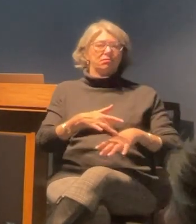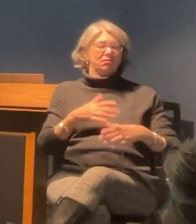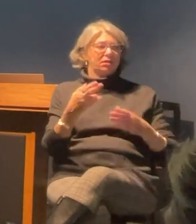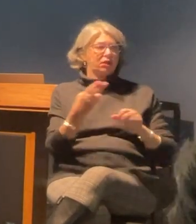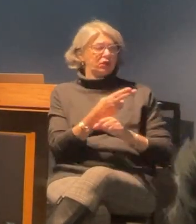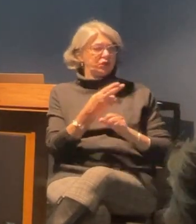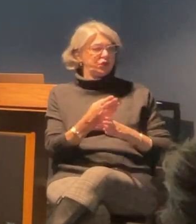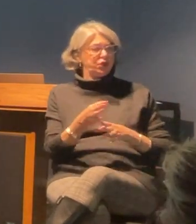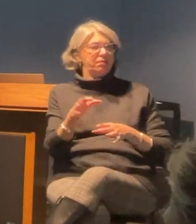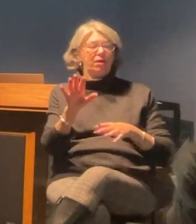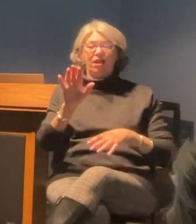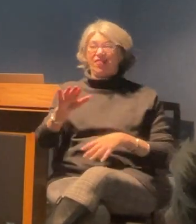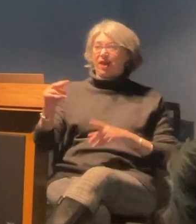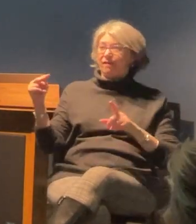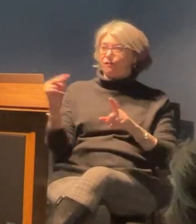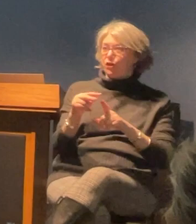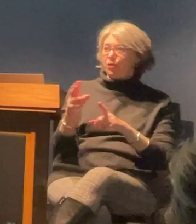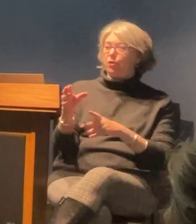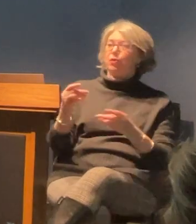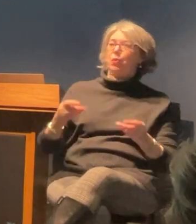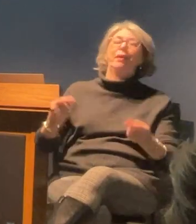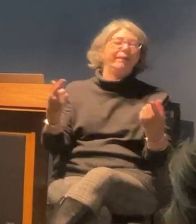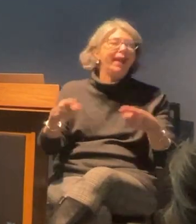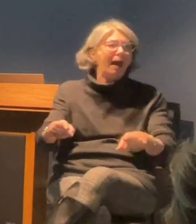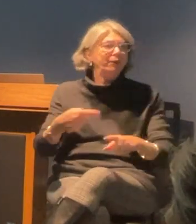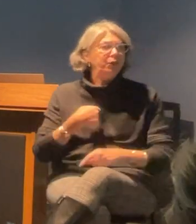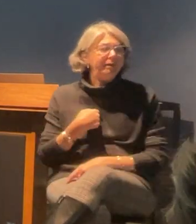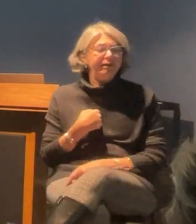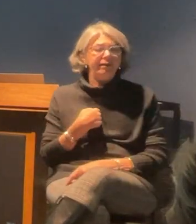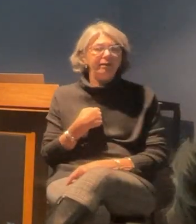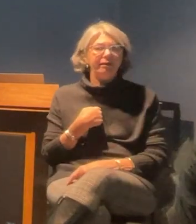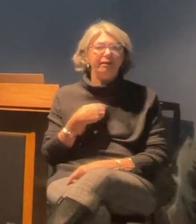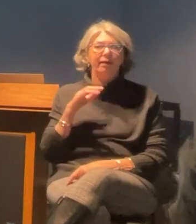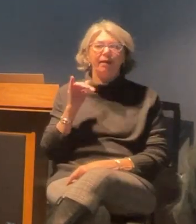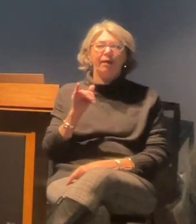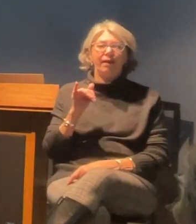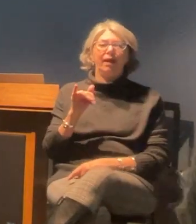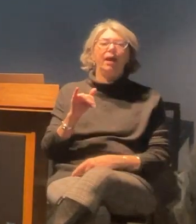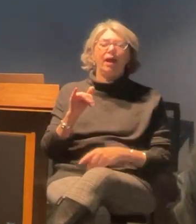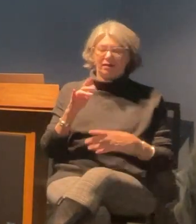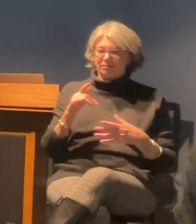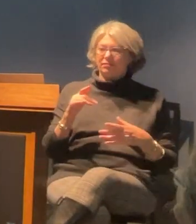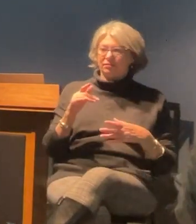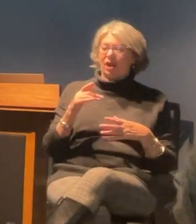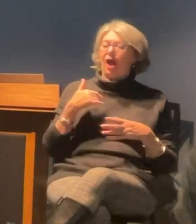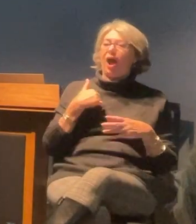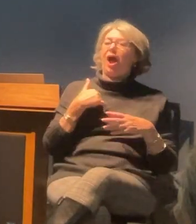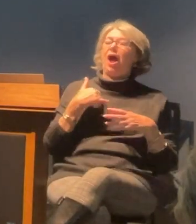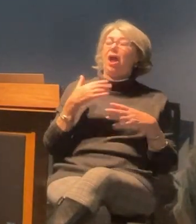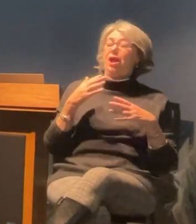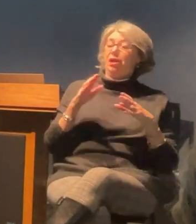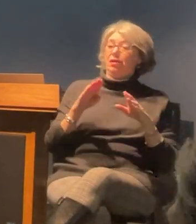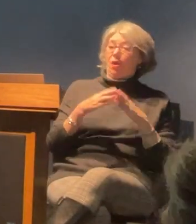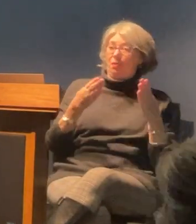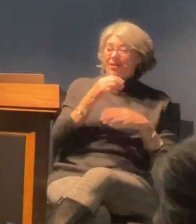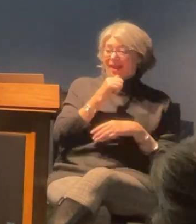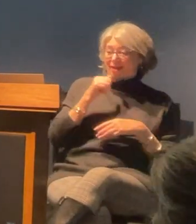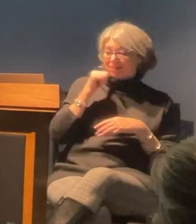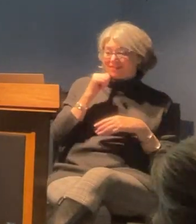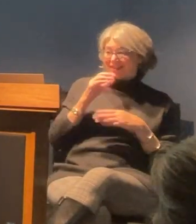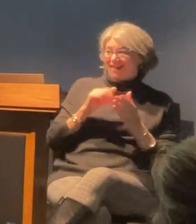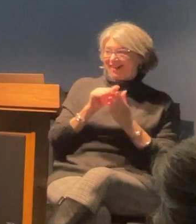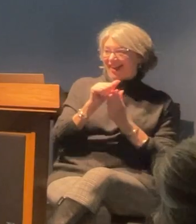consumer shoes here very fast, and I opened an Amazon account for the first time in my life. Welcome to